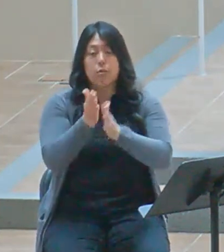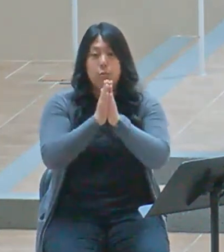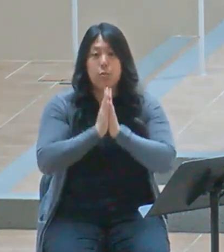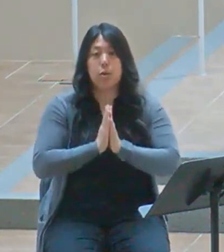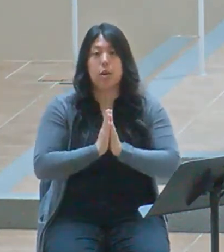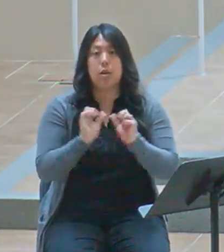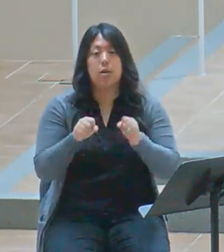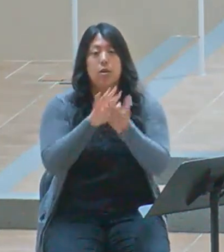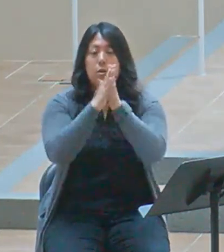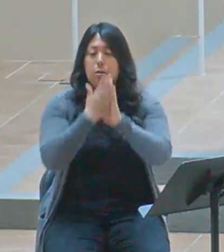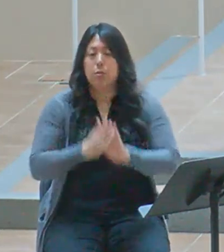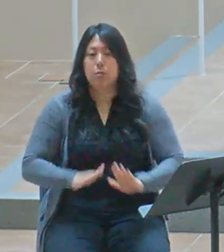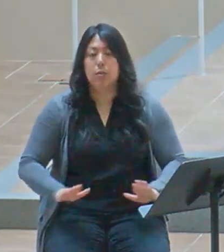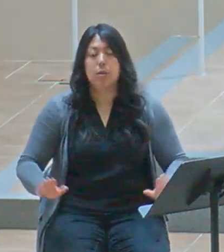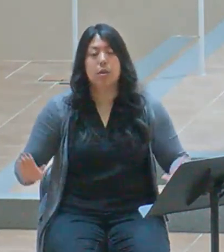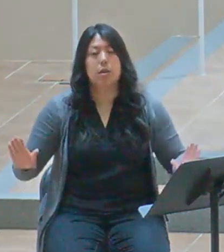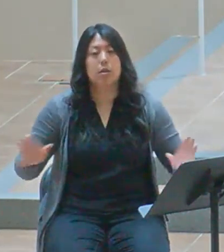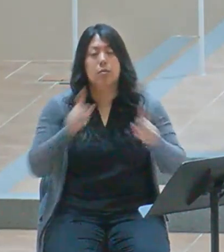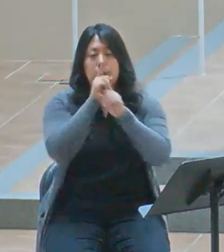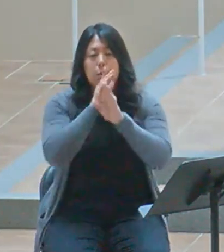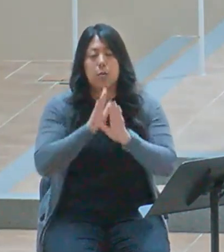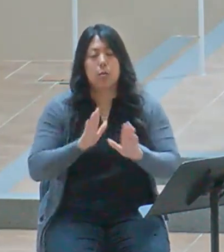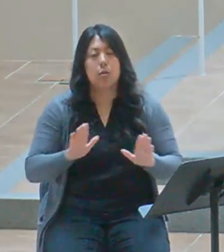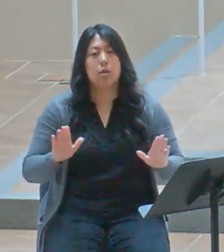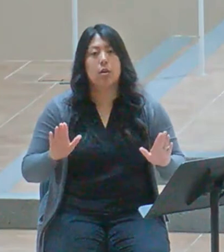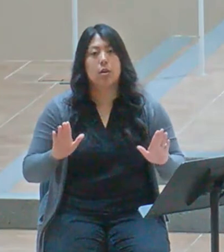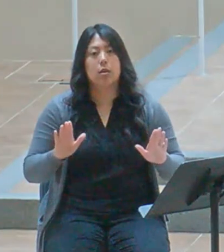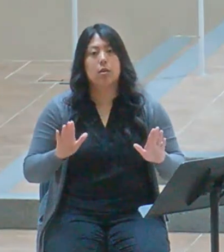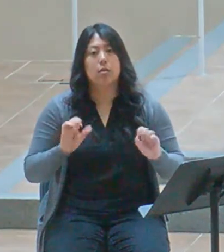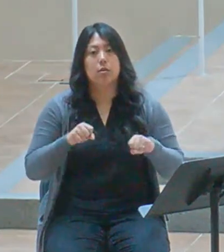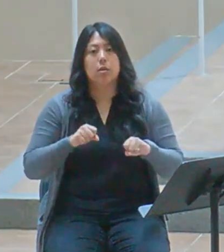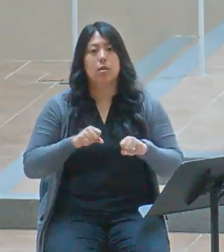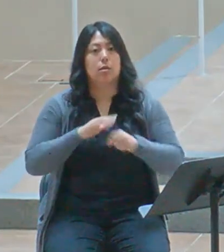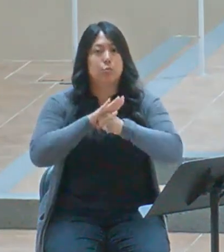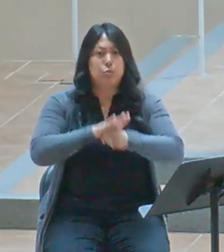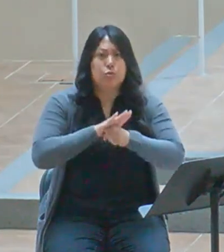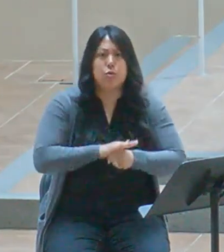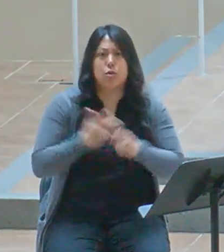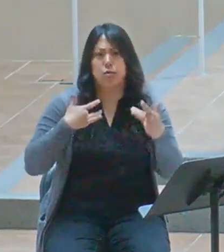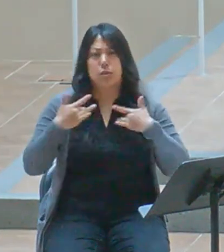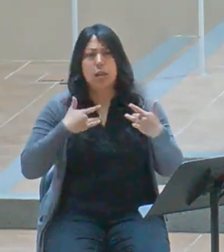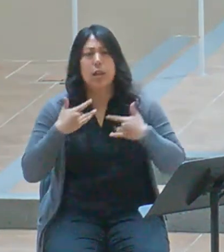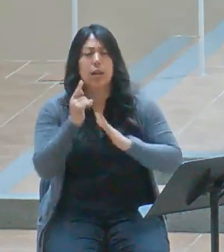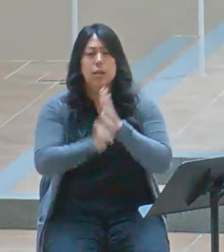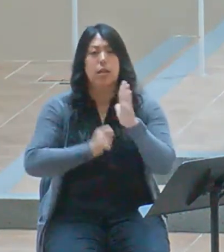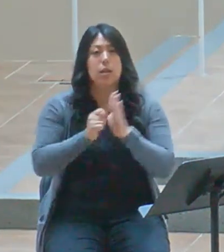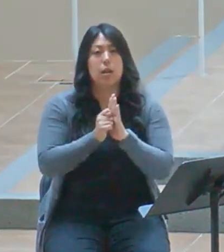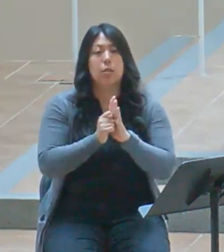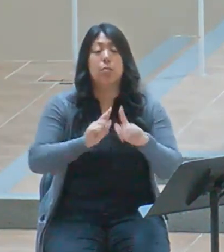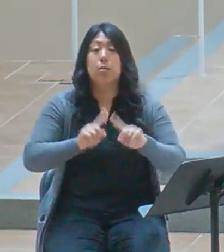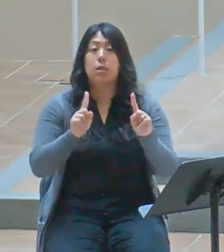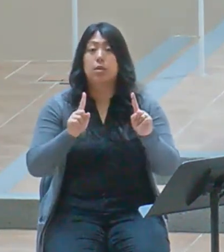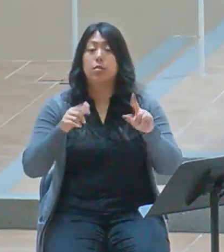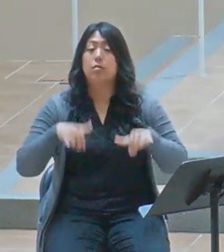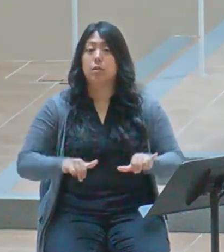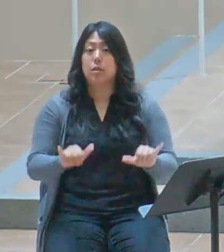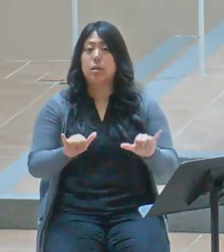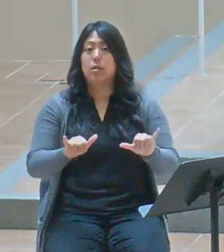could be a peaceful and serene time challenge. It could be a very stressful and anxious time. But